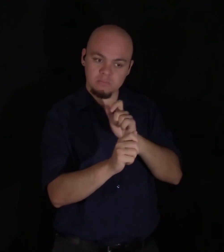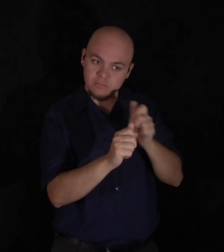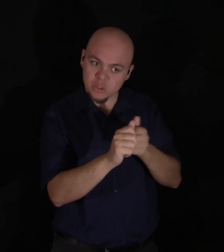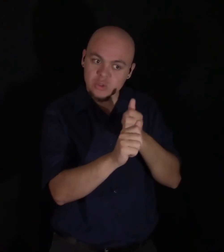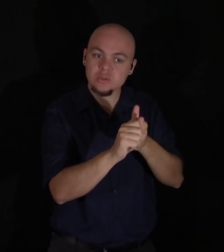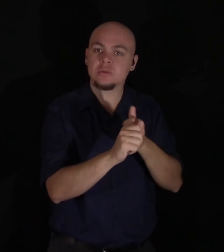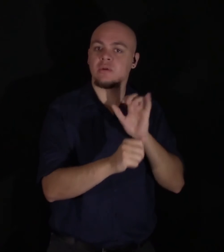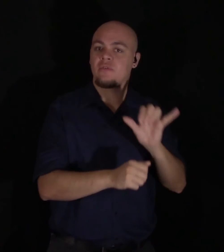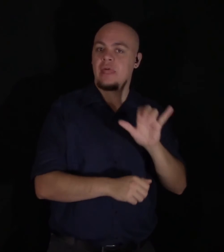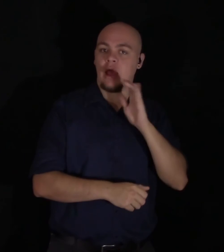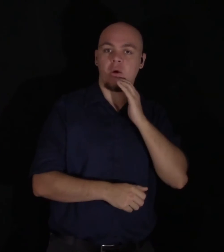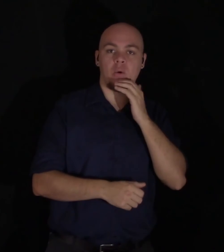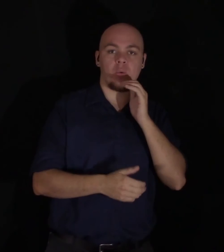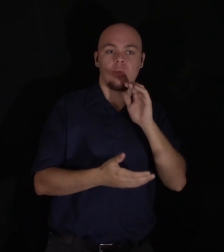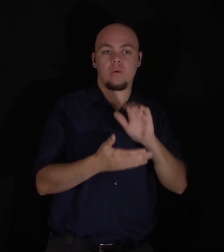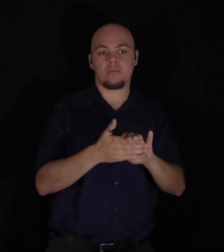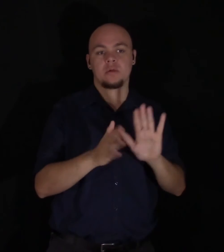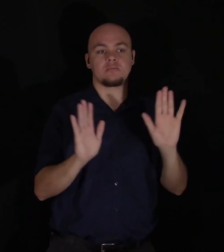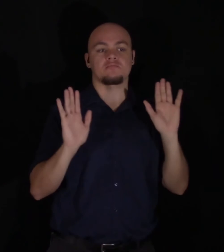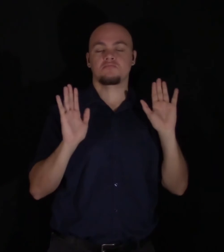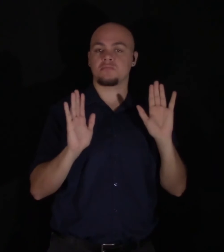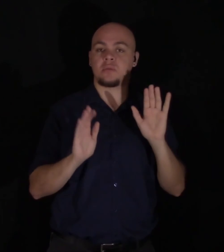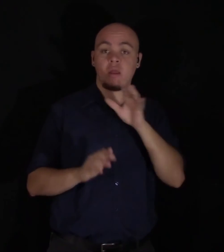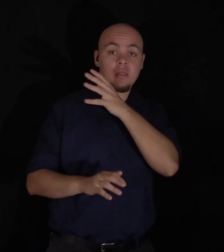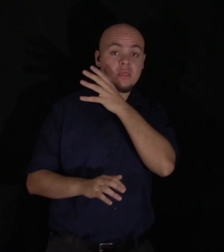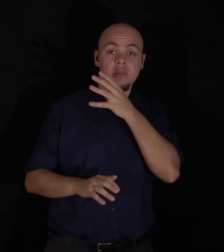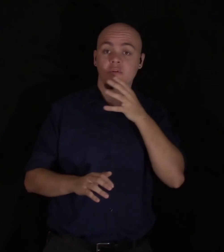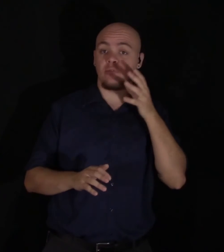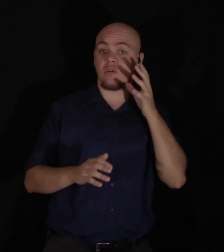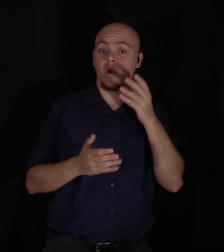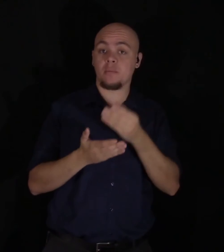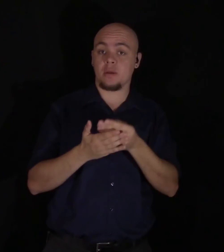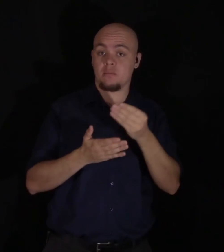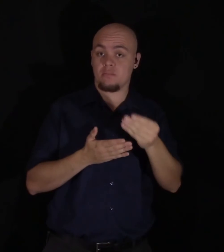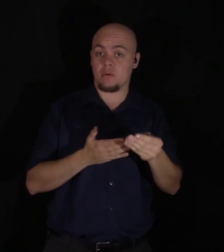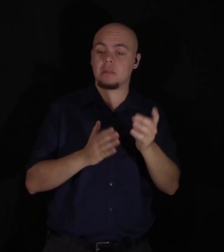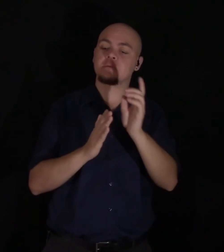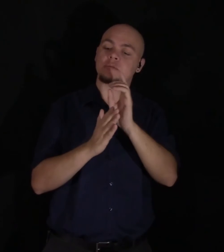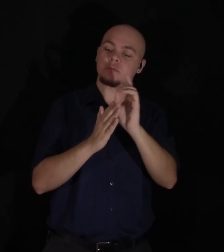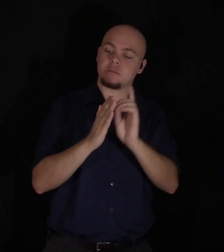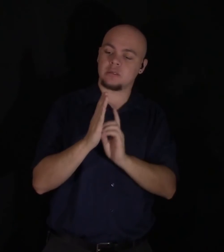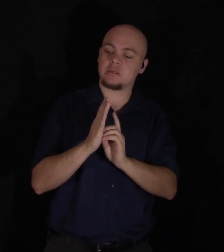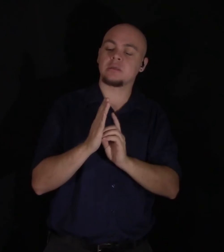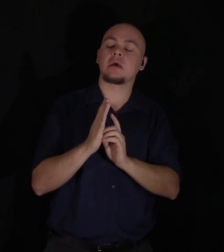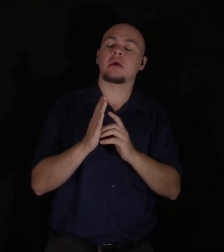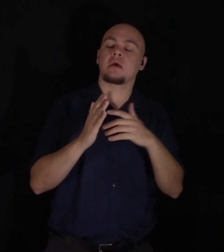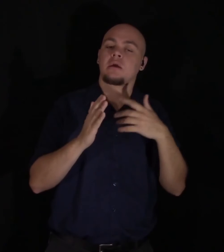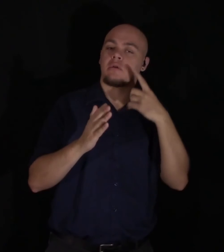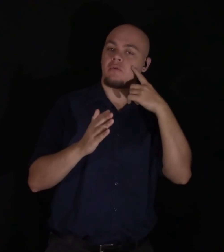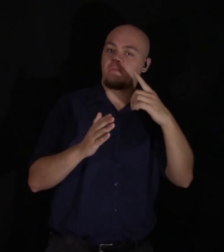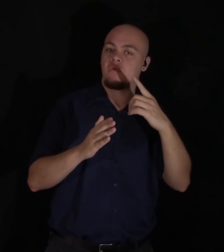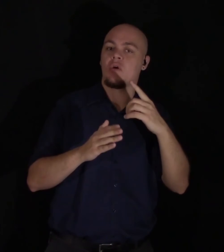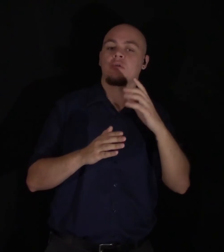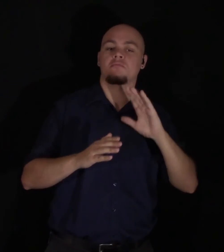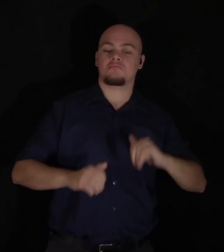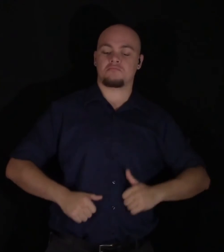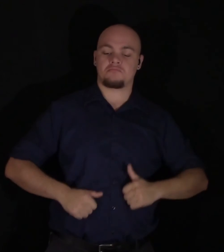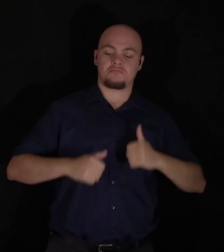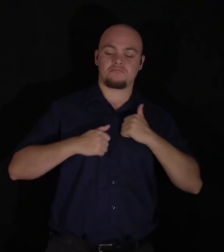had already bought a farm with his money, on which he had designed to pass the remainder of his life, but